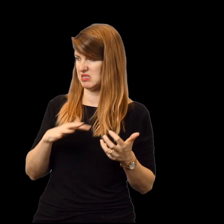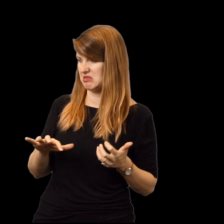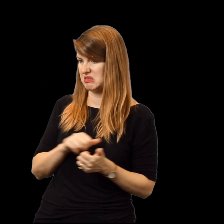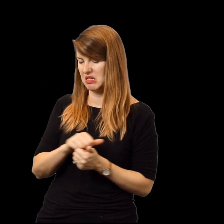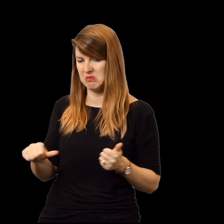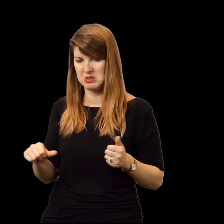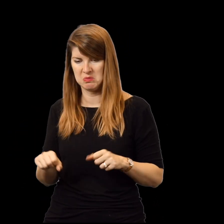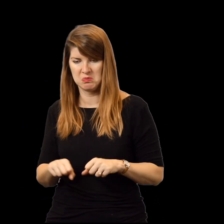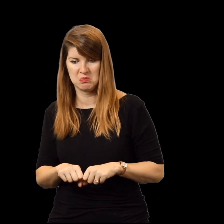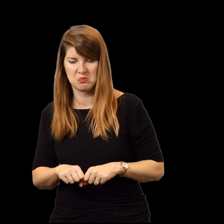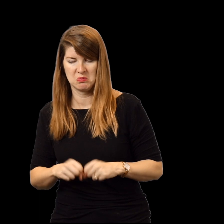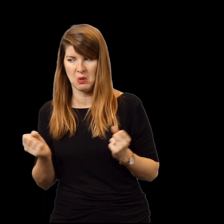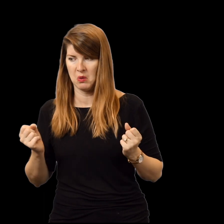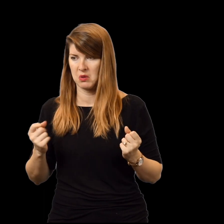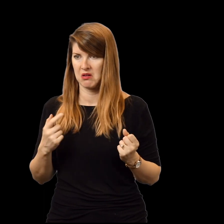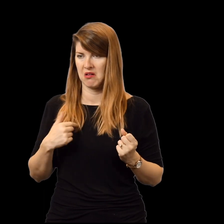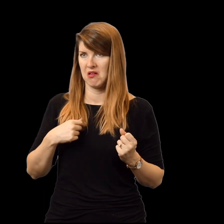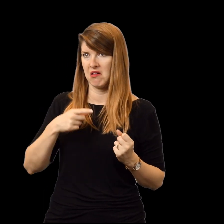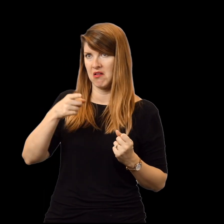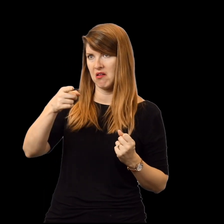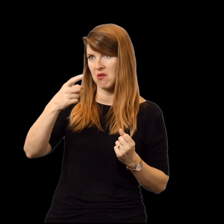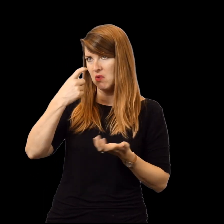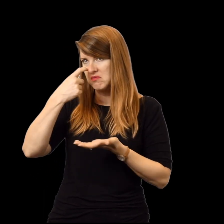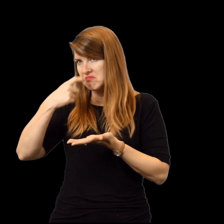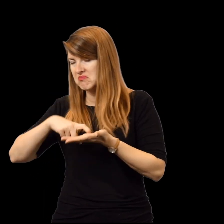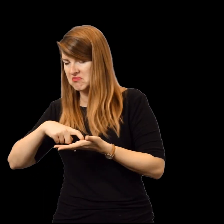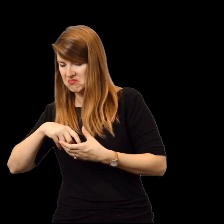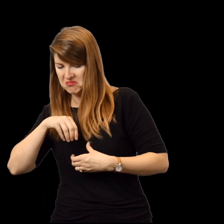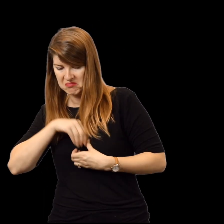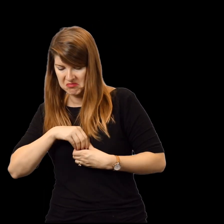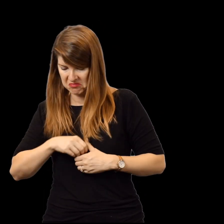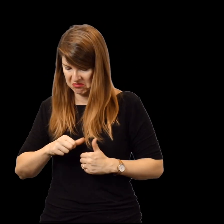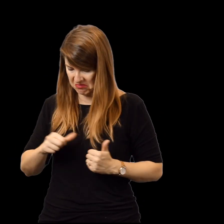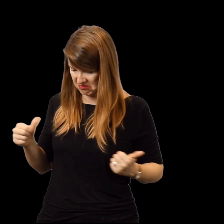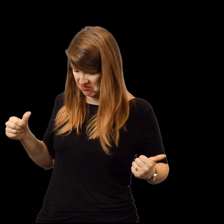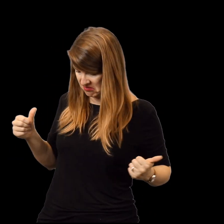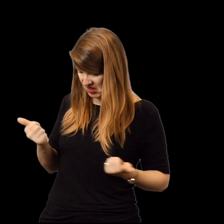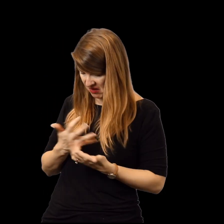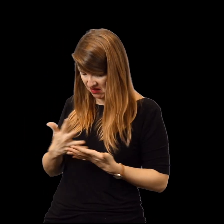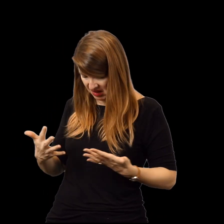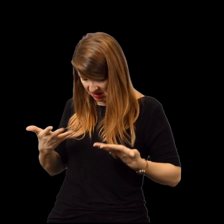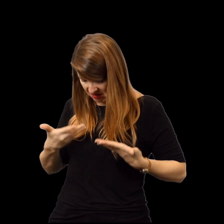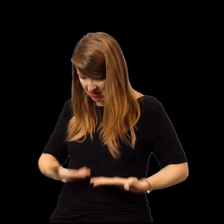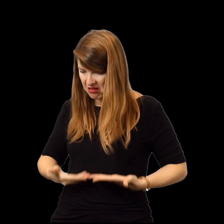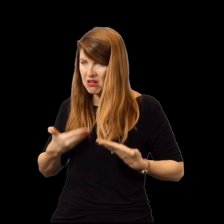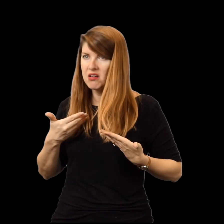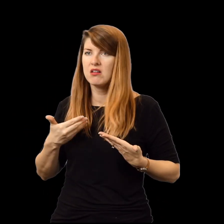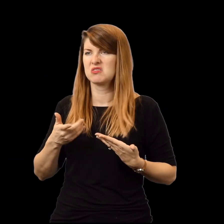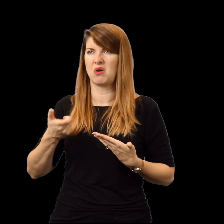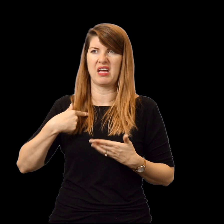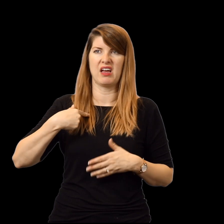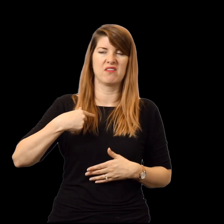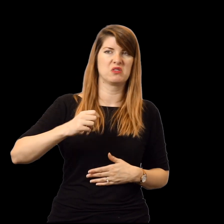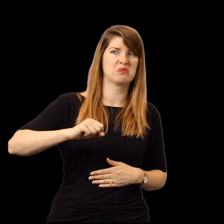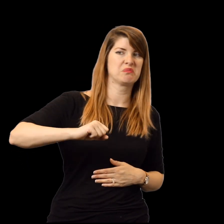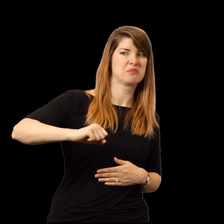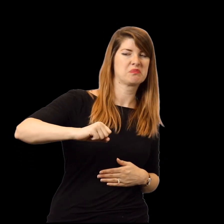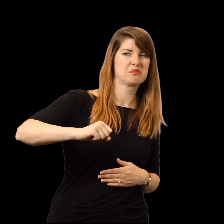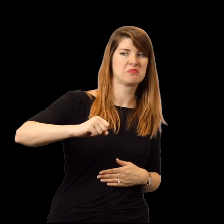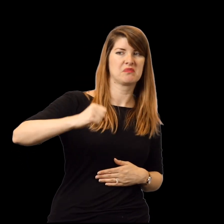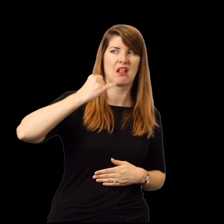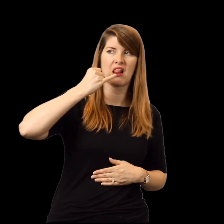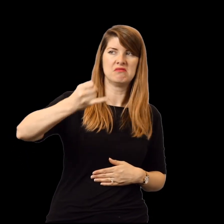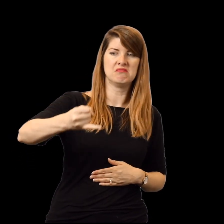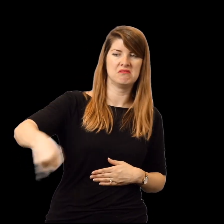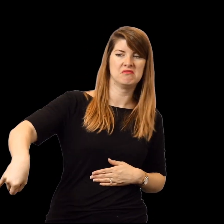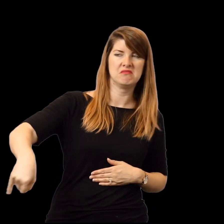me, you're going to see just how damaged and broken I am. You're going to see deep inside me the blackness. And so I have to